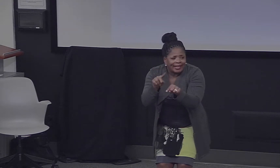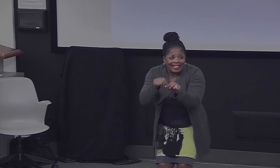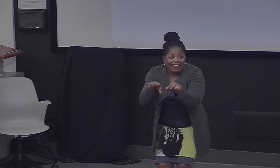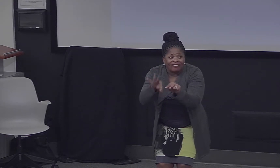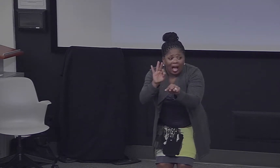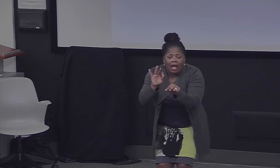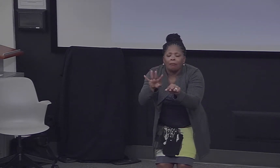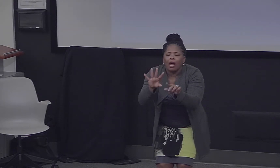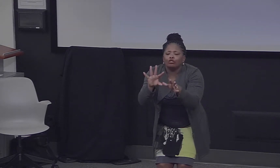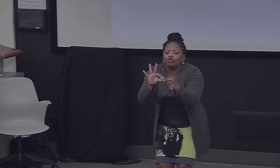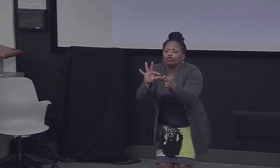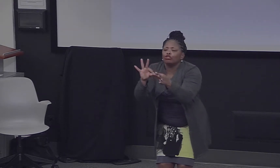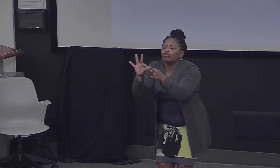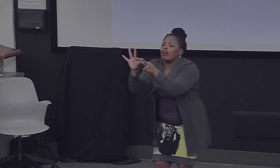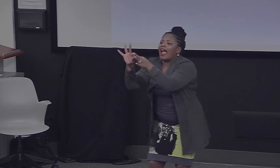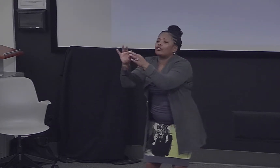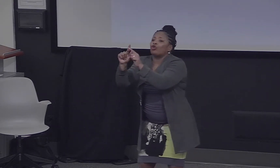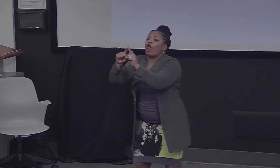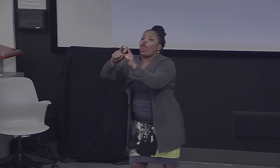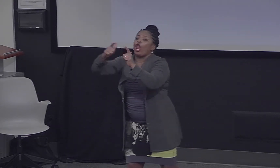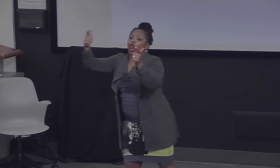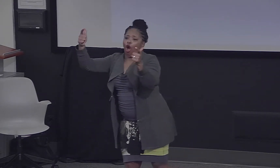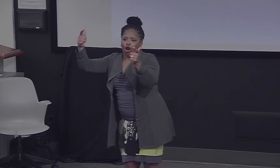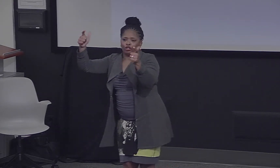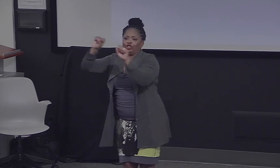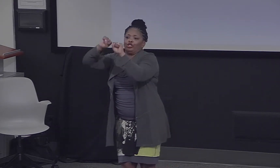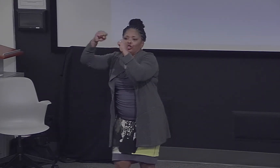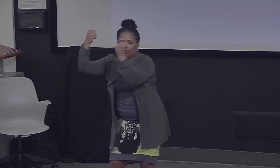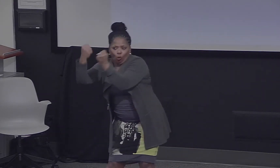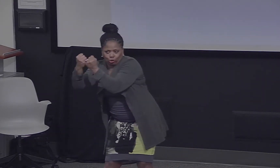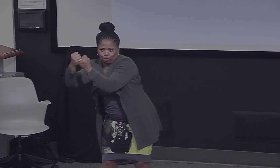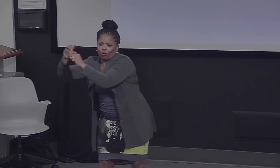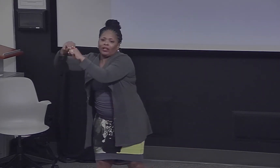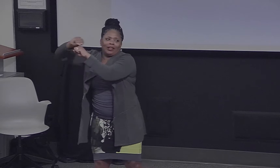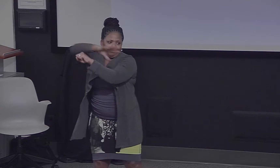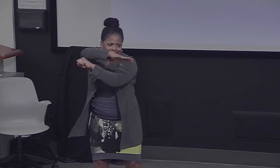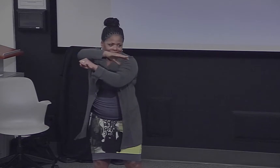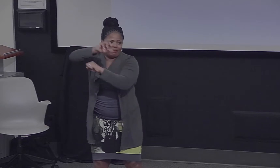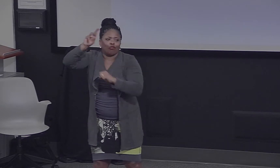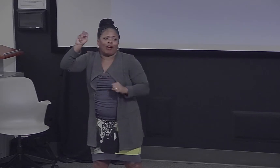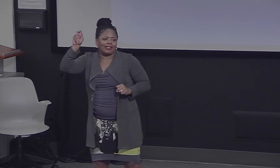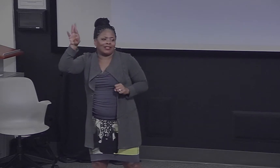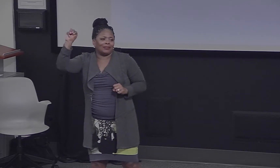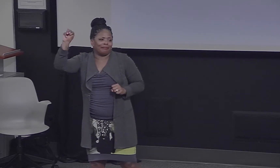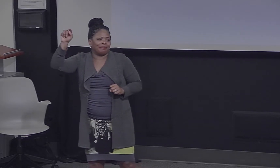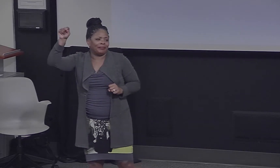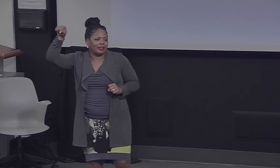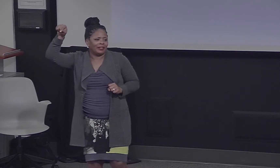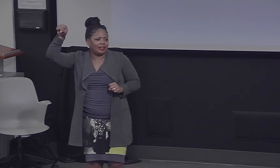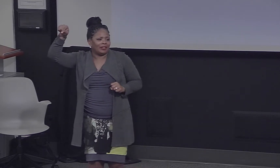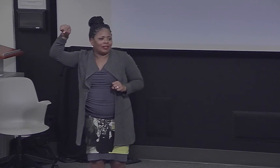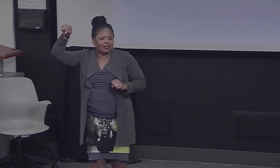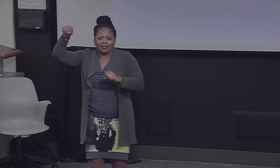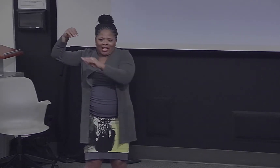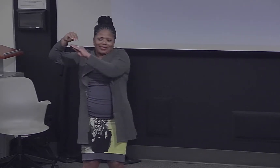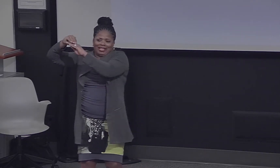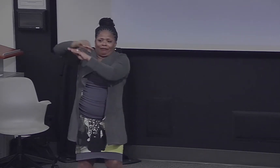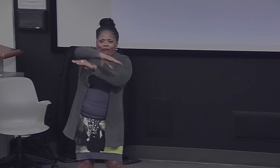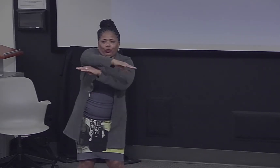And wondering why particular policies that weren't written down anywhere, led